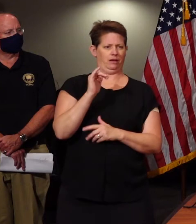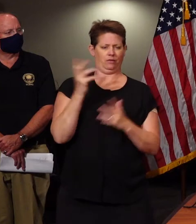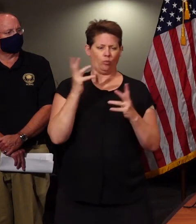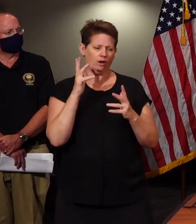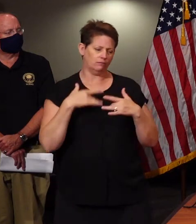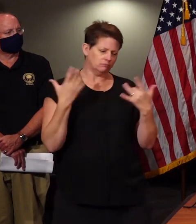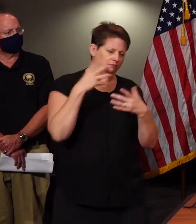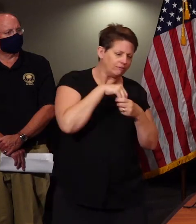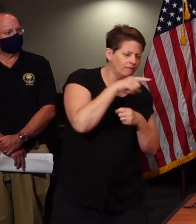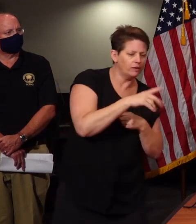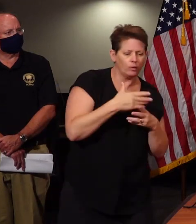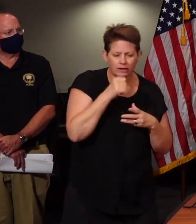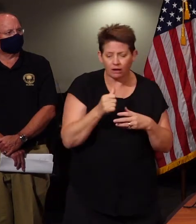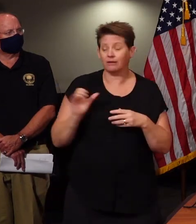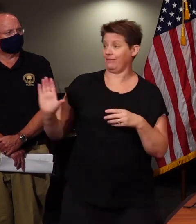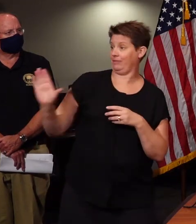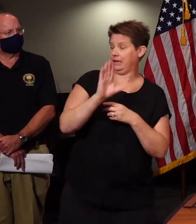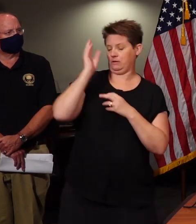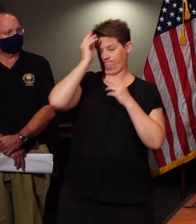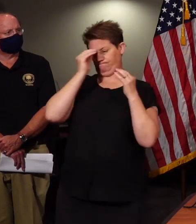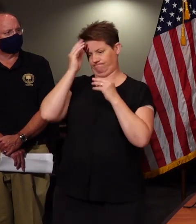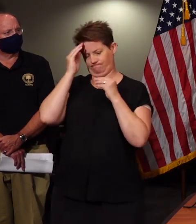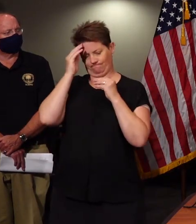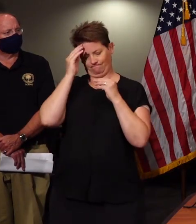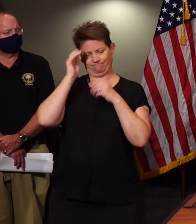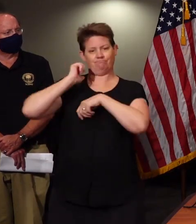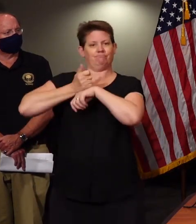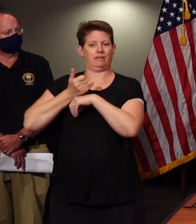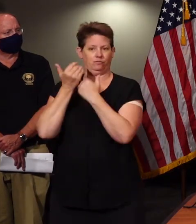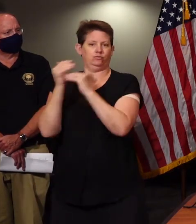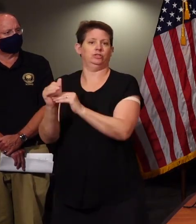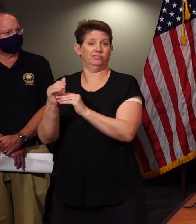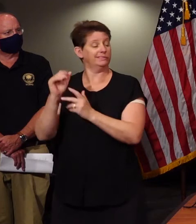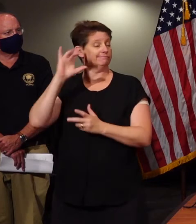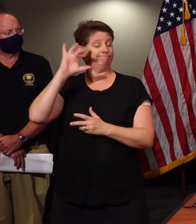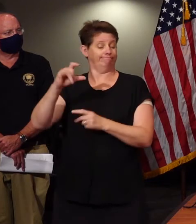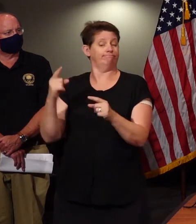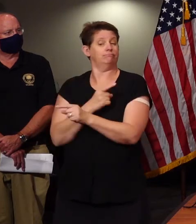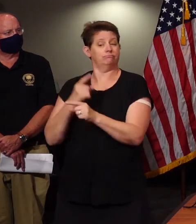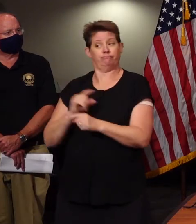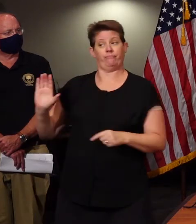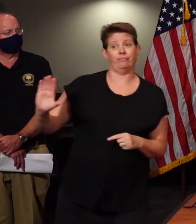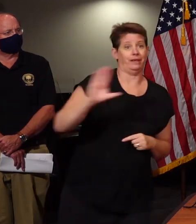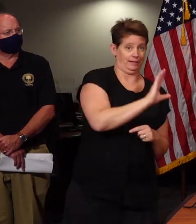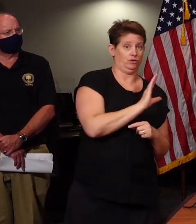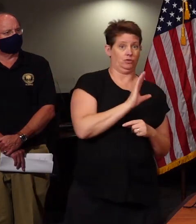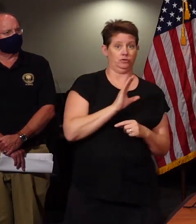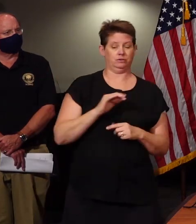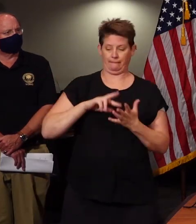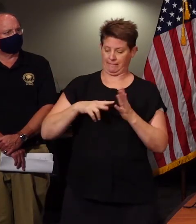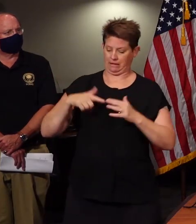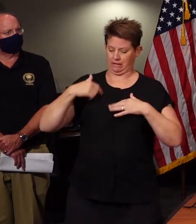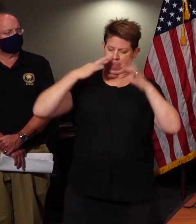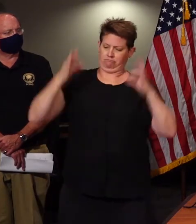have. A careful consideration of restrictions is entirely appropriate at that local level. One size does not fit